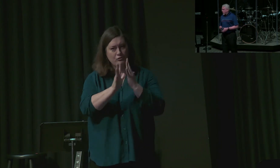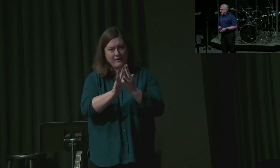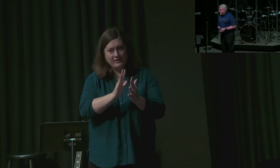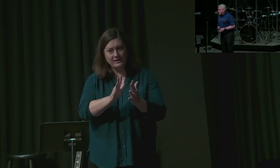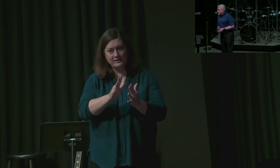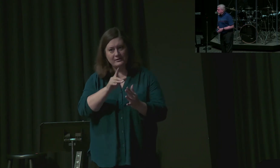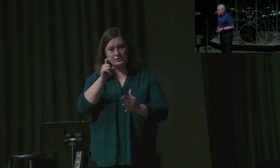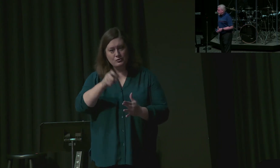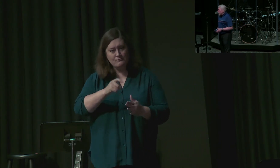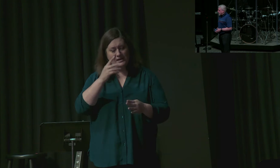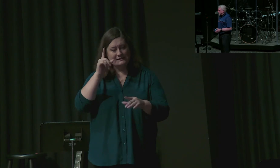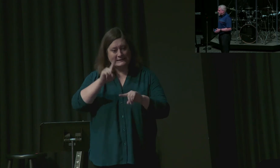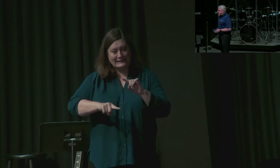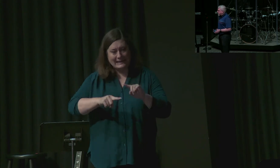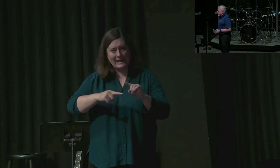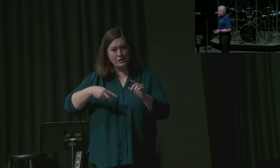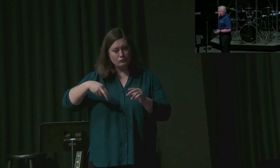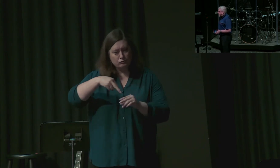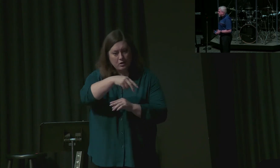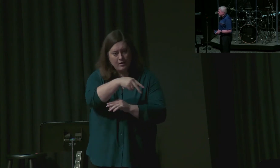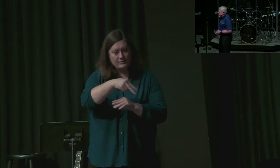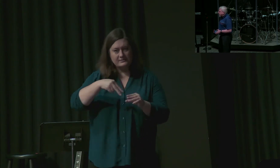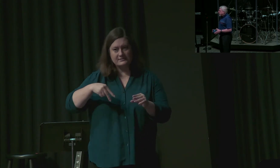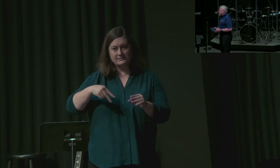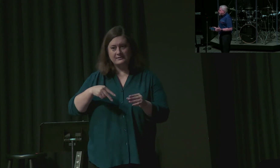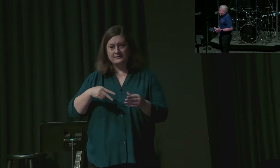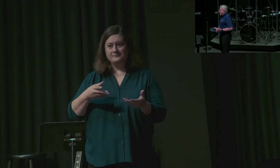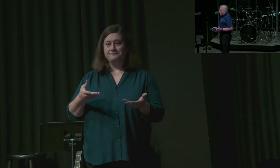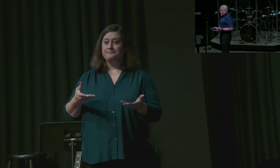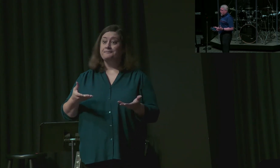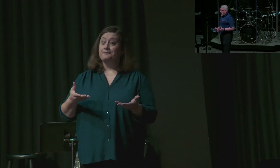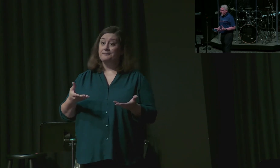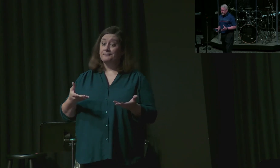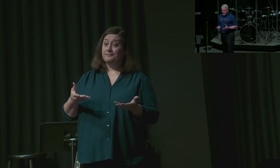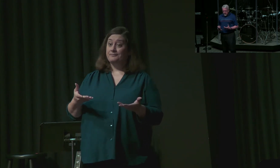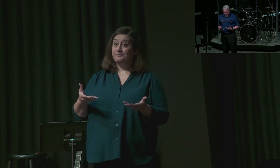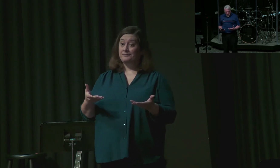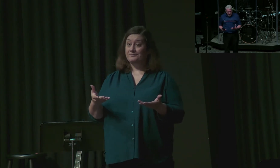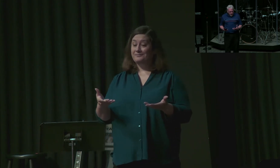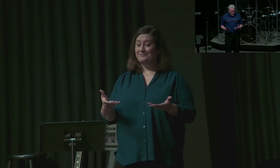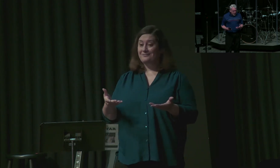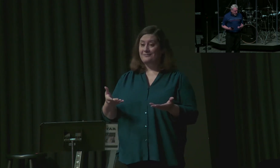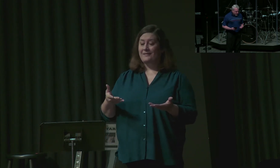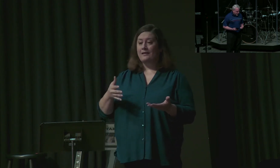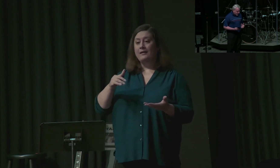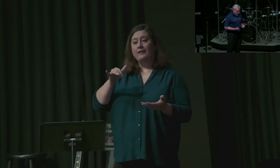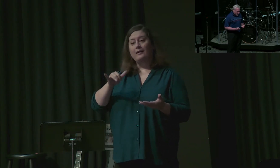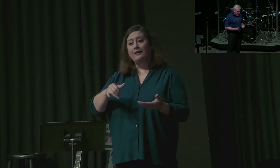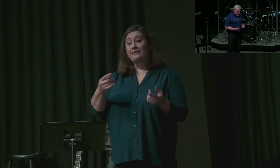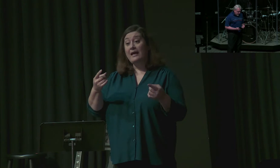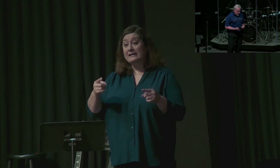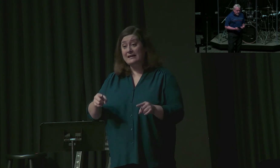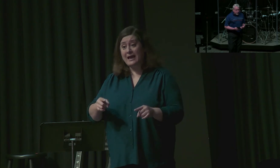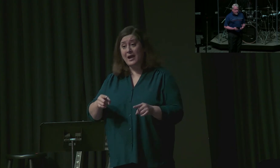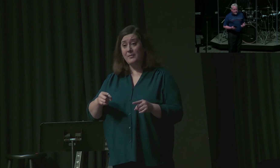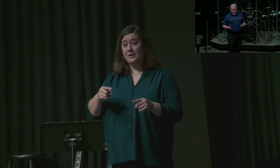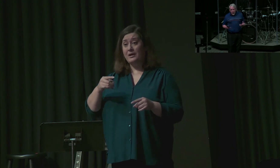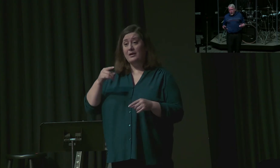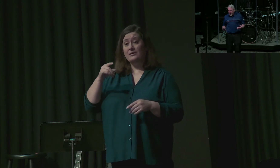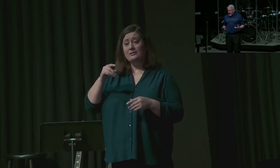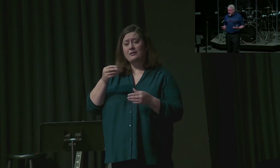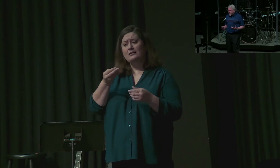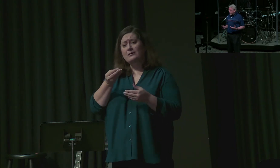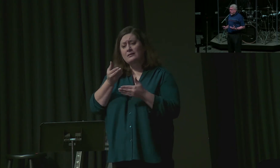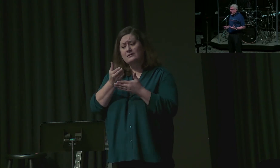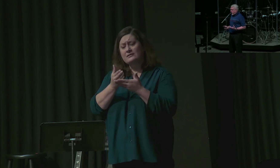So often, small self-centerednesses, small ways of thinking of yourself,